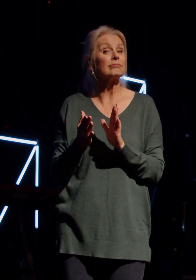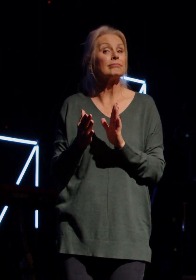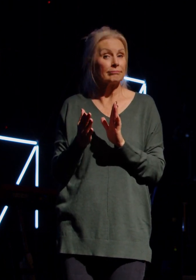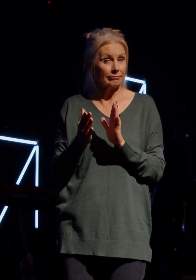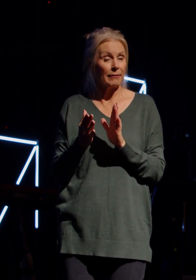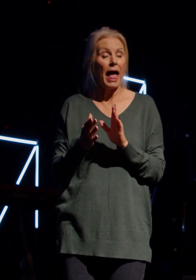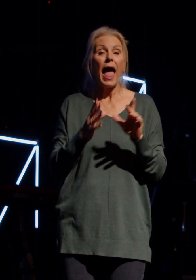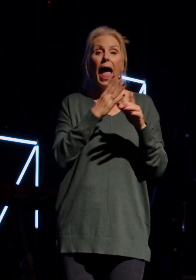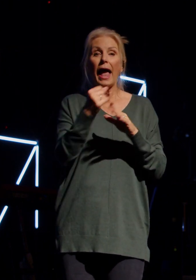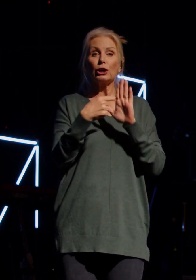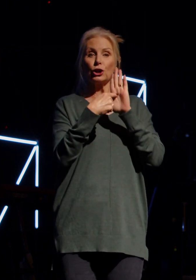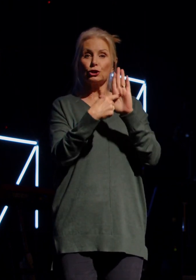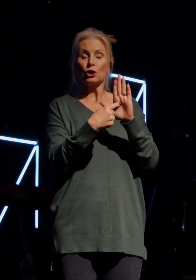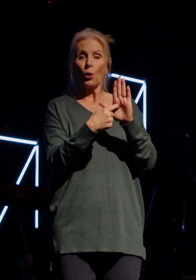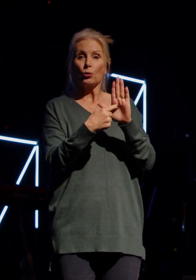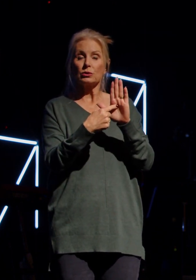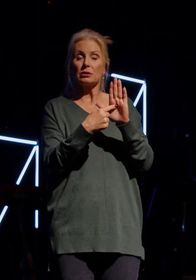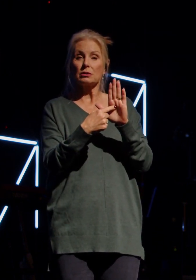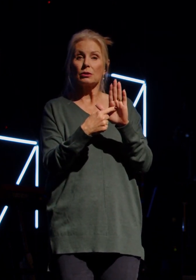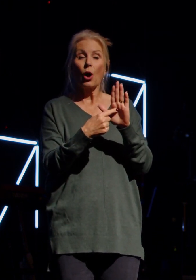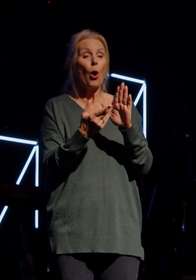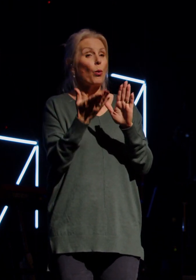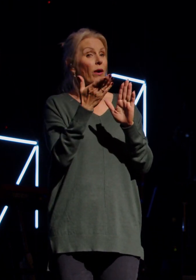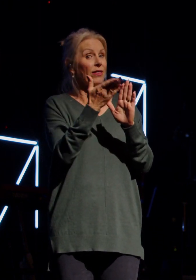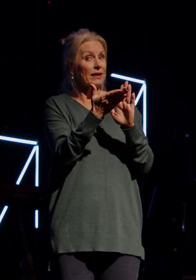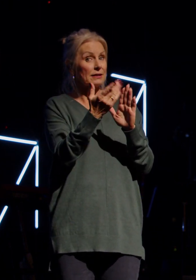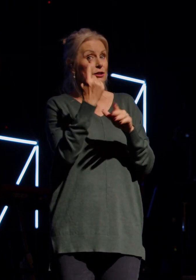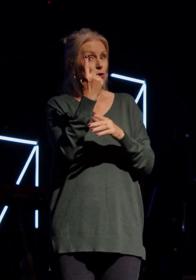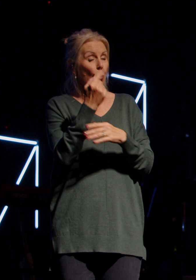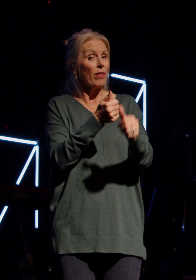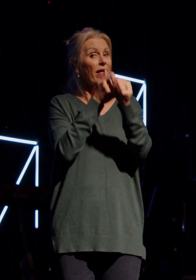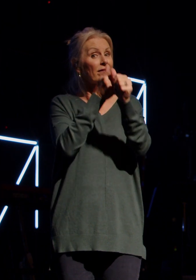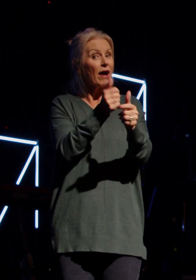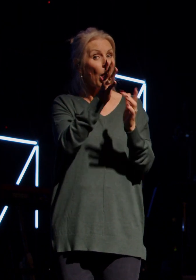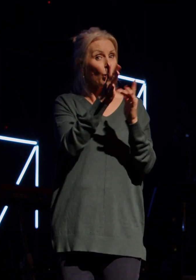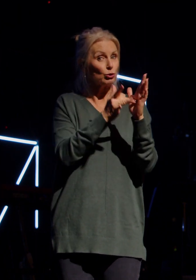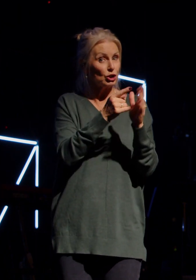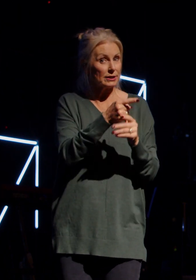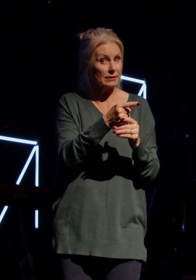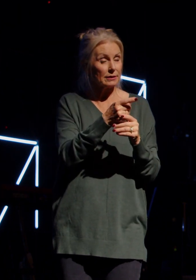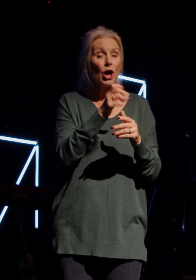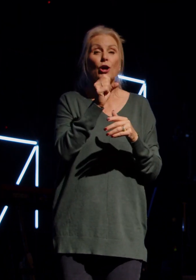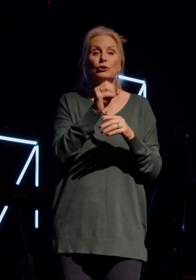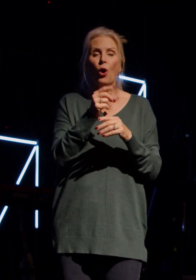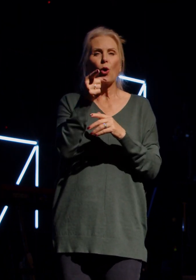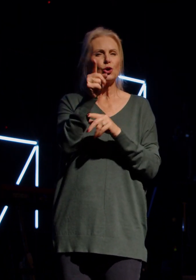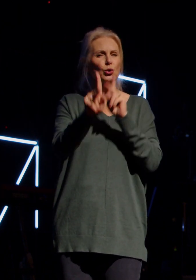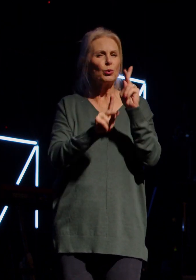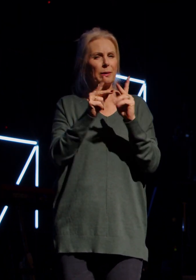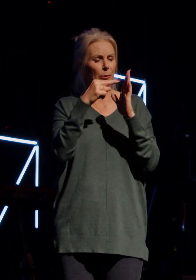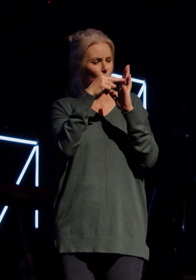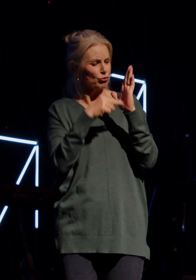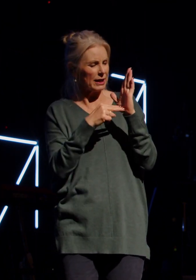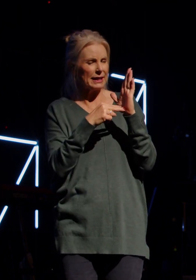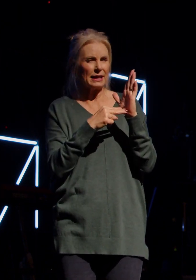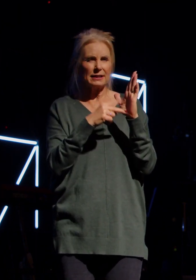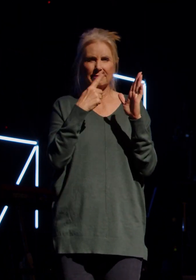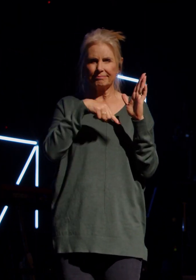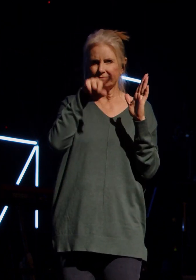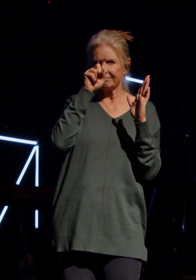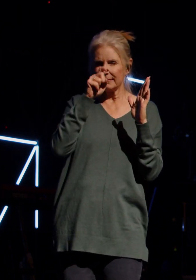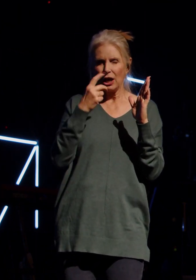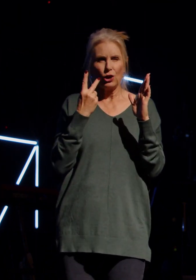also kind of showing us, well, here's the ones that actually follow Jesus. So those who are reading this are kind of faced with the question of